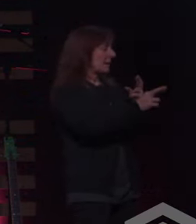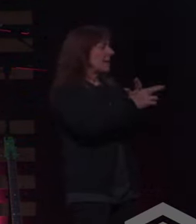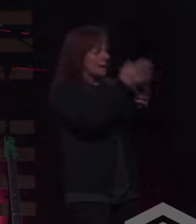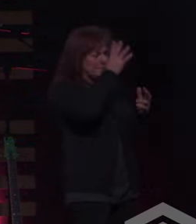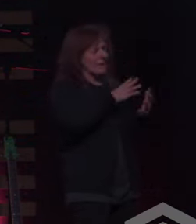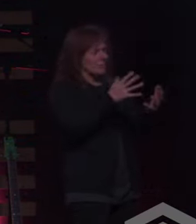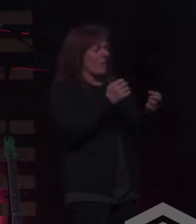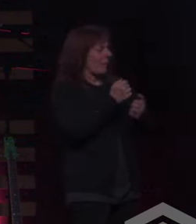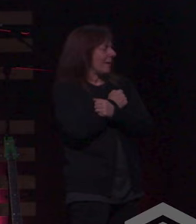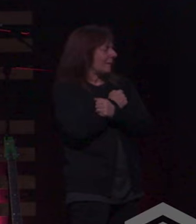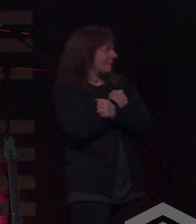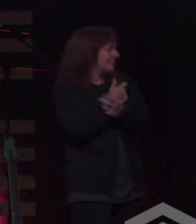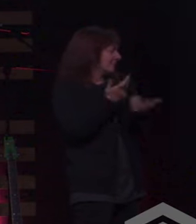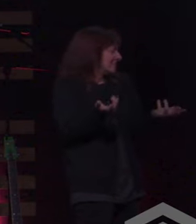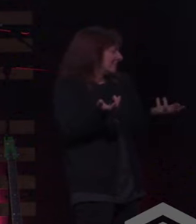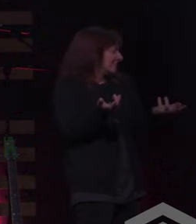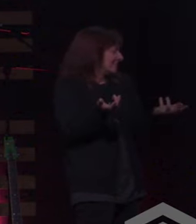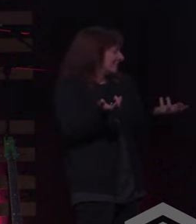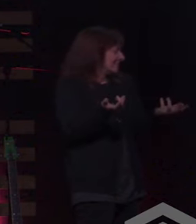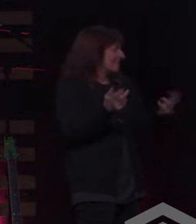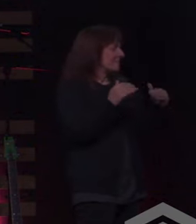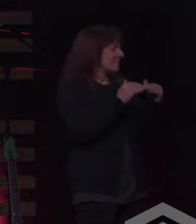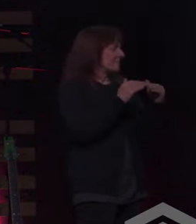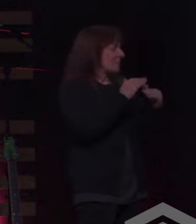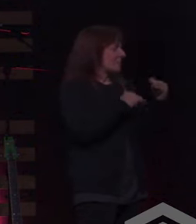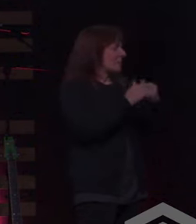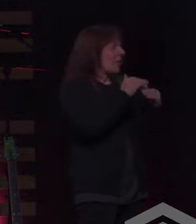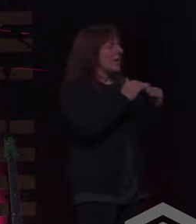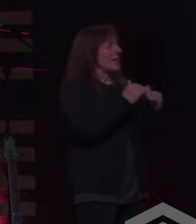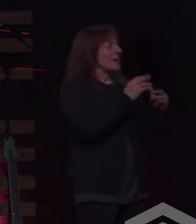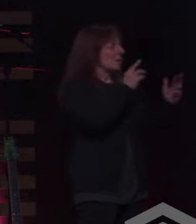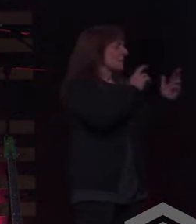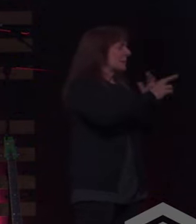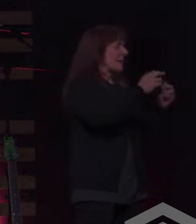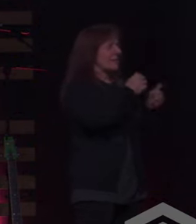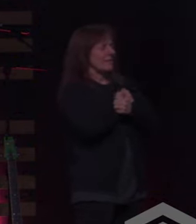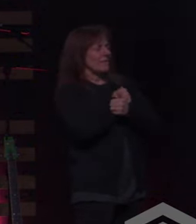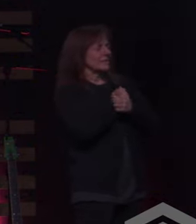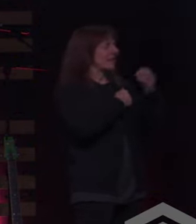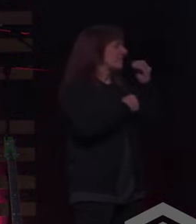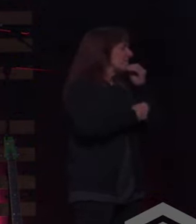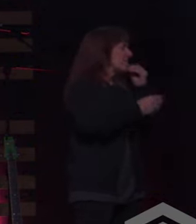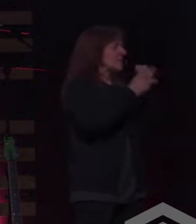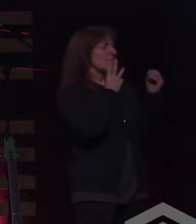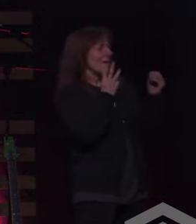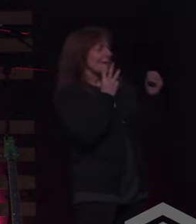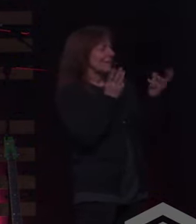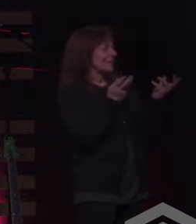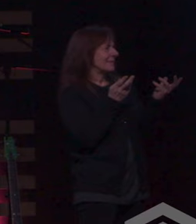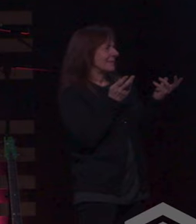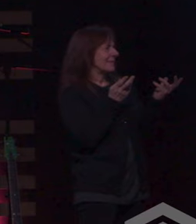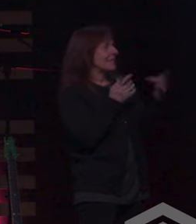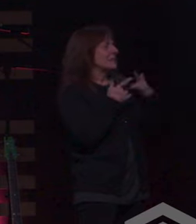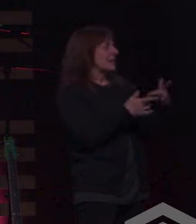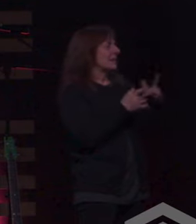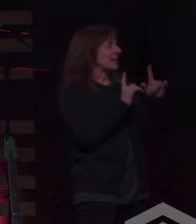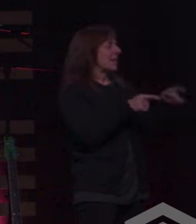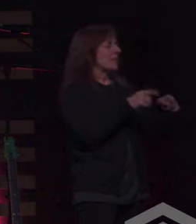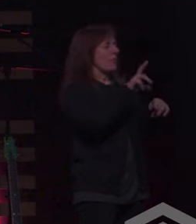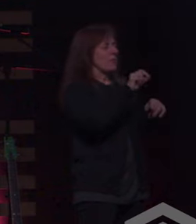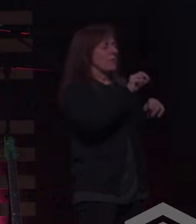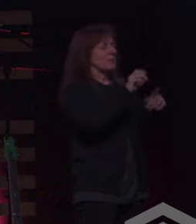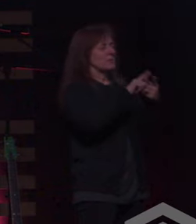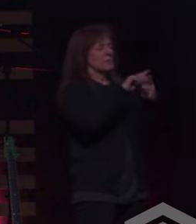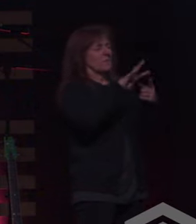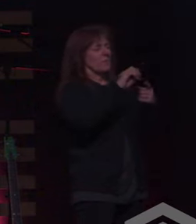love. I love how Love and Respect says it, that it's like food and water. You can typically go about 30 to